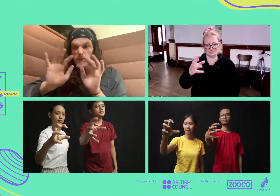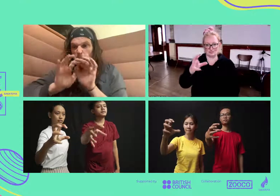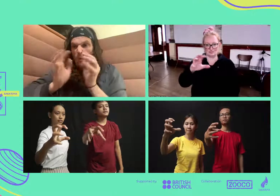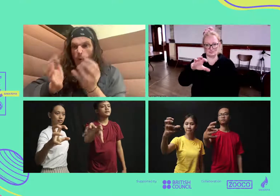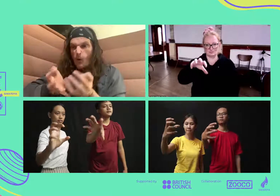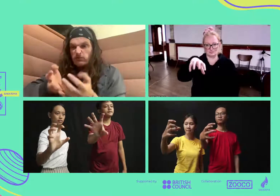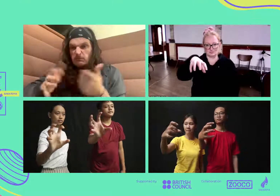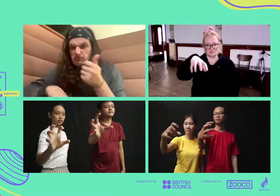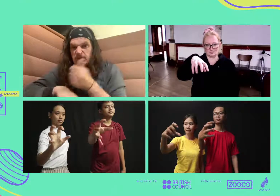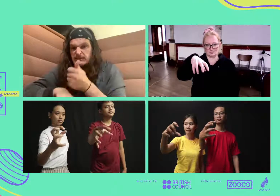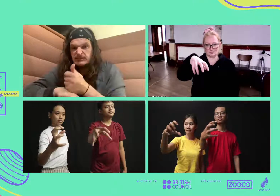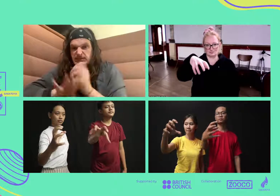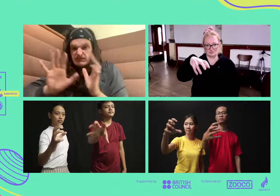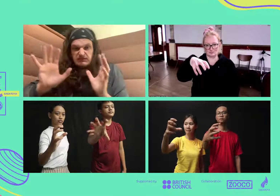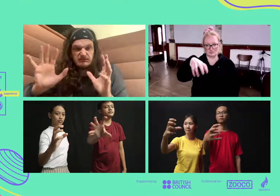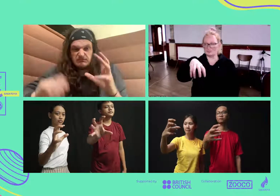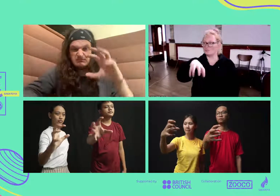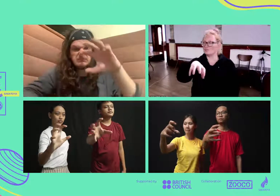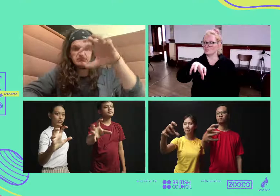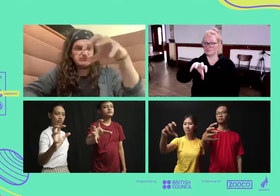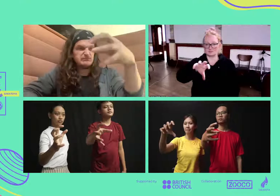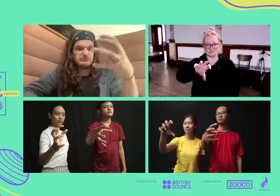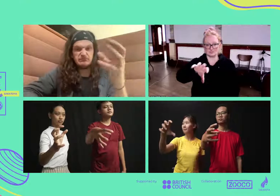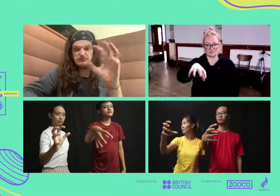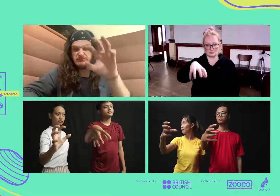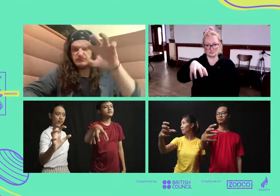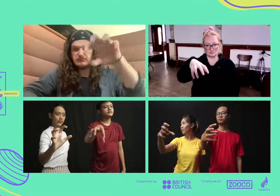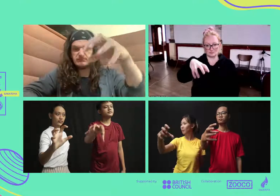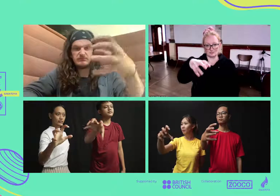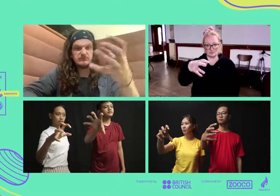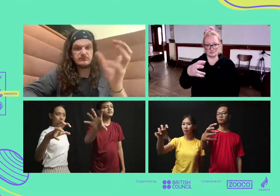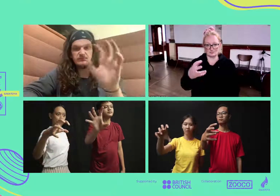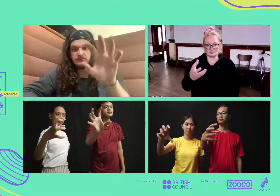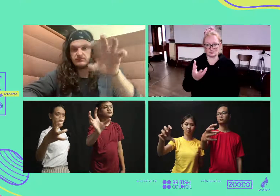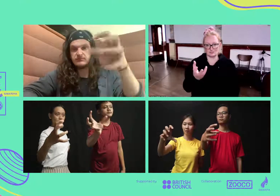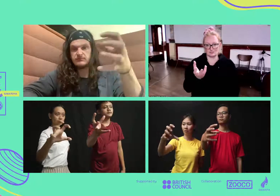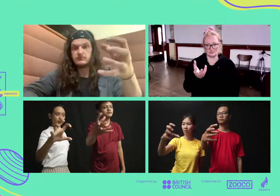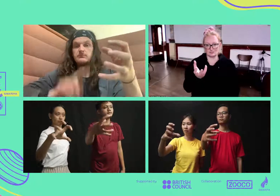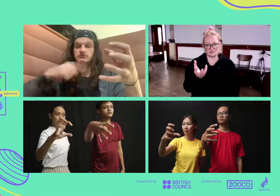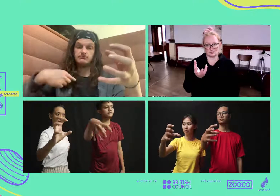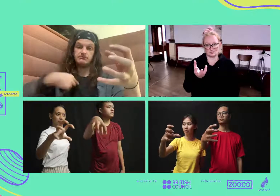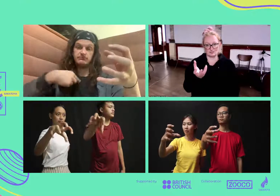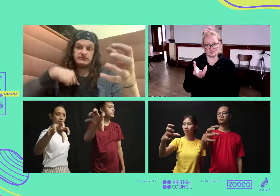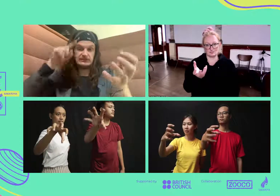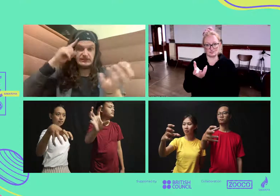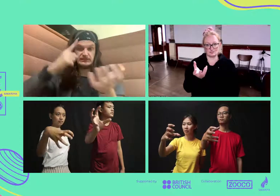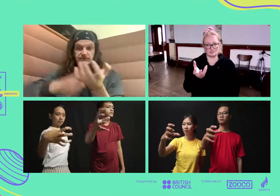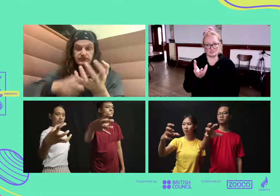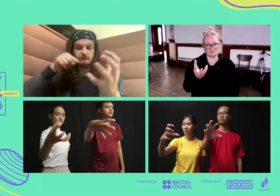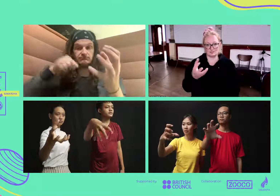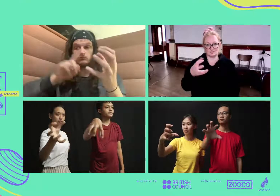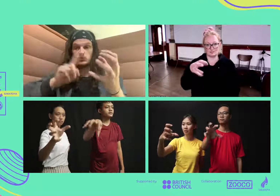So this is quite simple. It could be a ball, something like that.